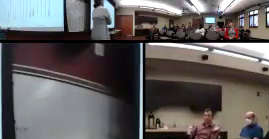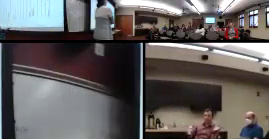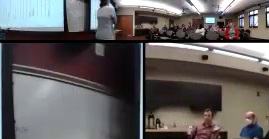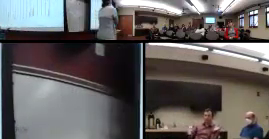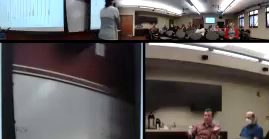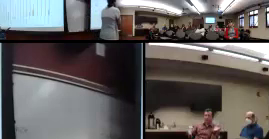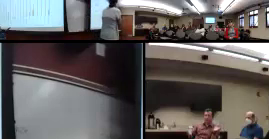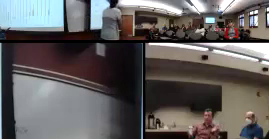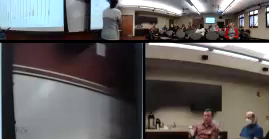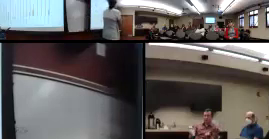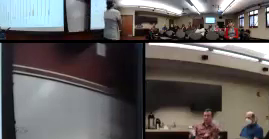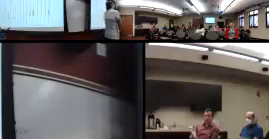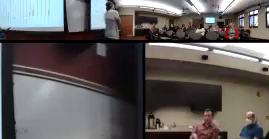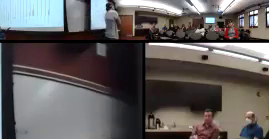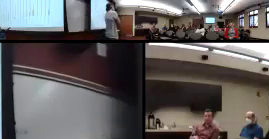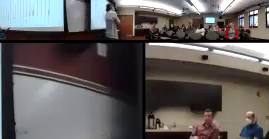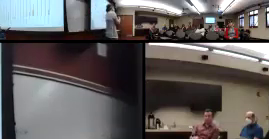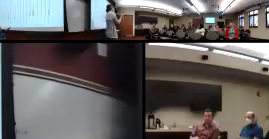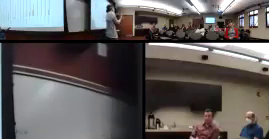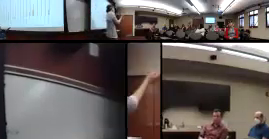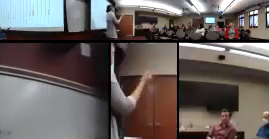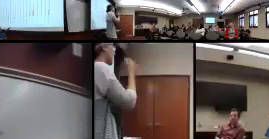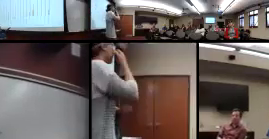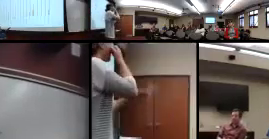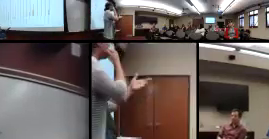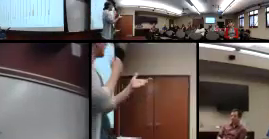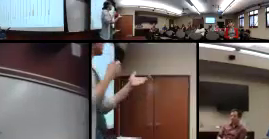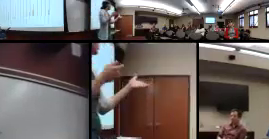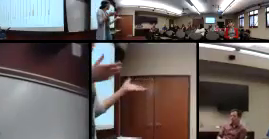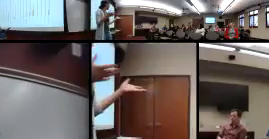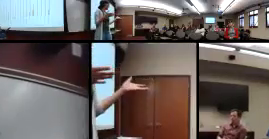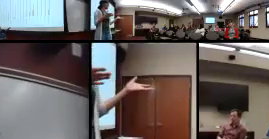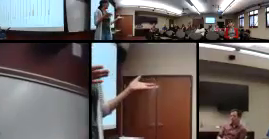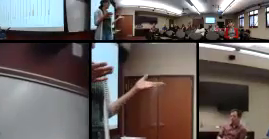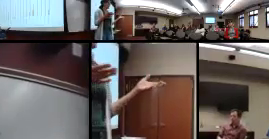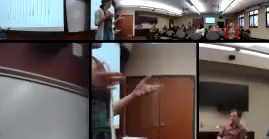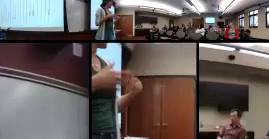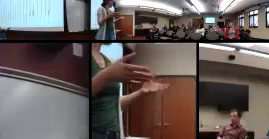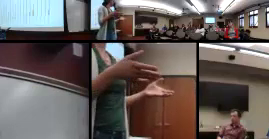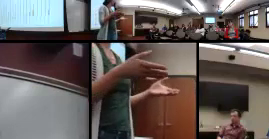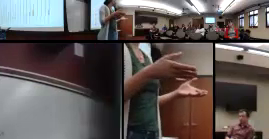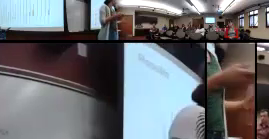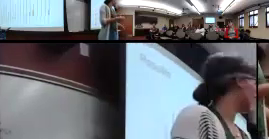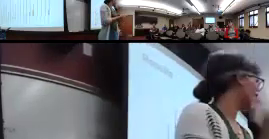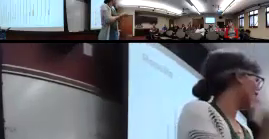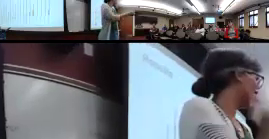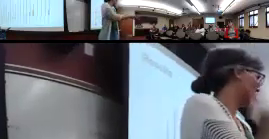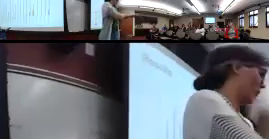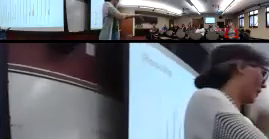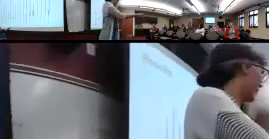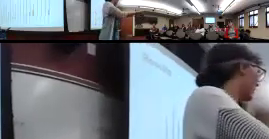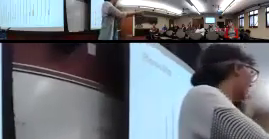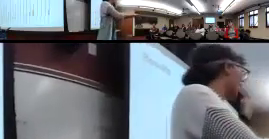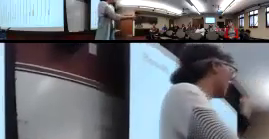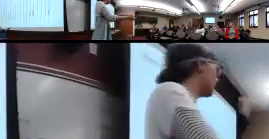reference. There were four videos, and each of them she did. But if she thought the task is, you know, what happened here?